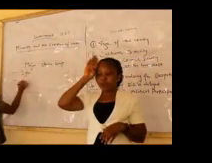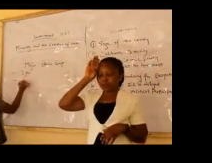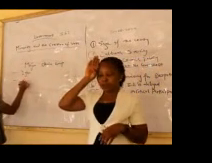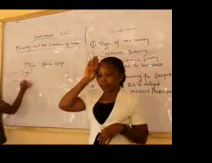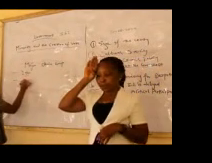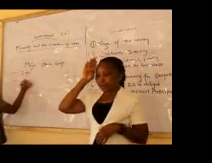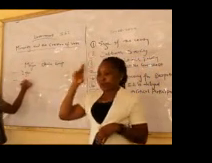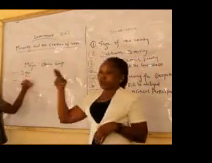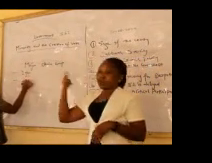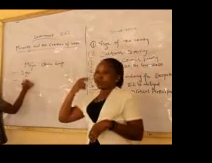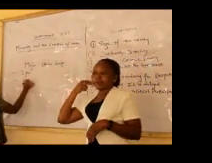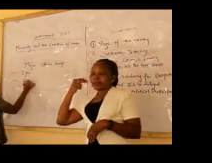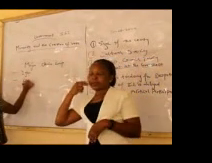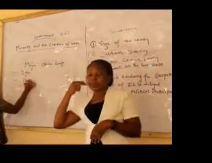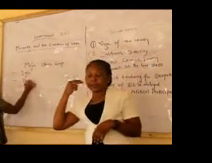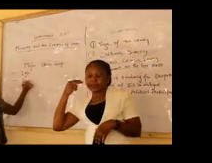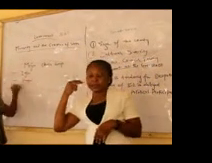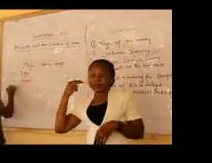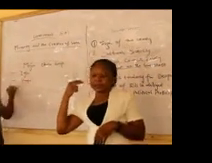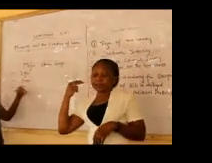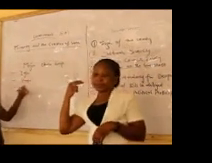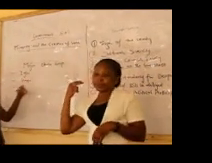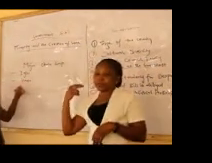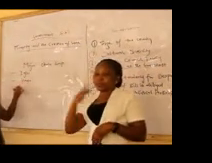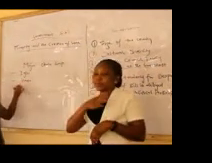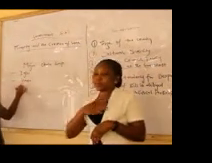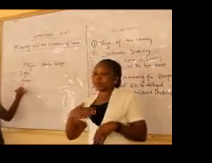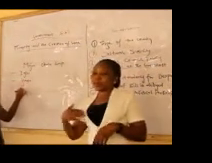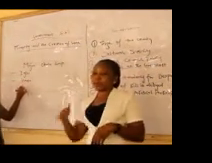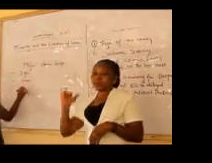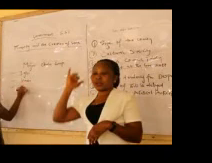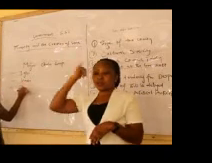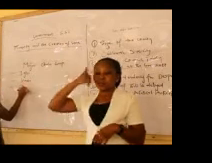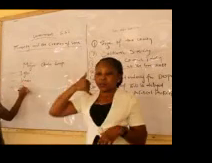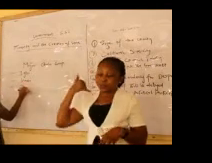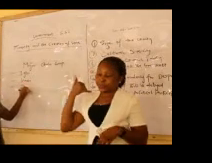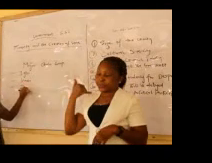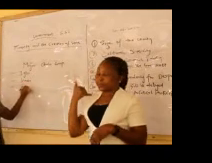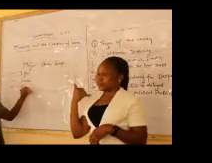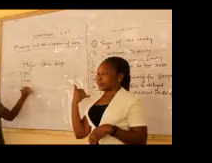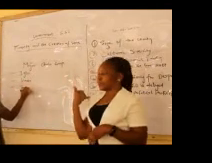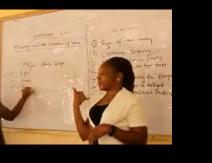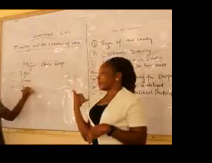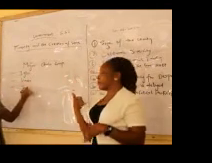the Hausa, and the Yoruba.